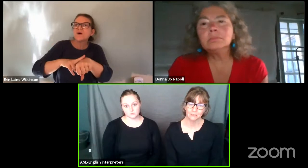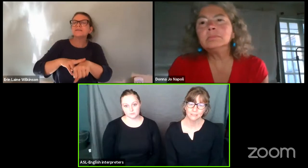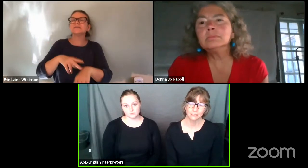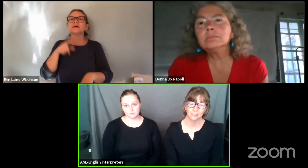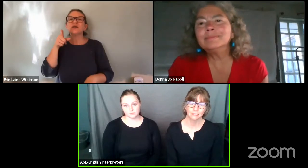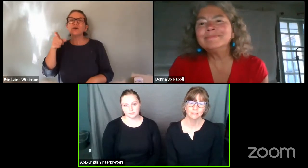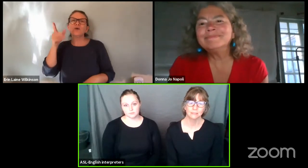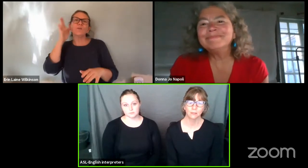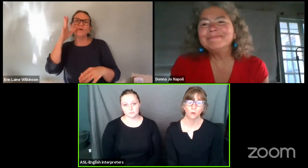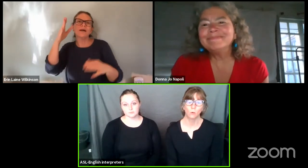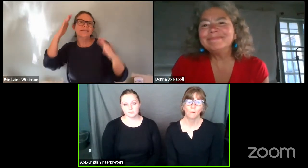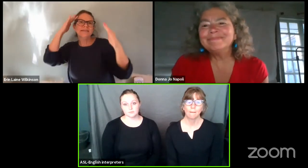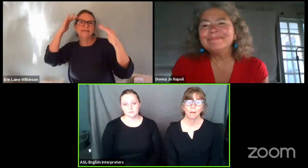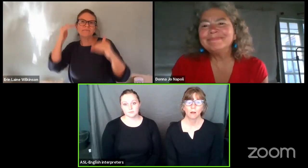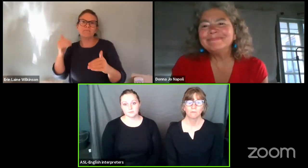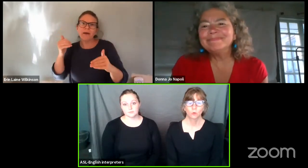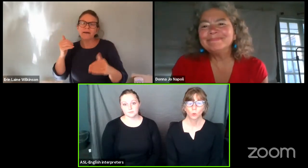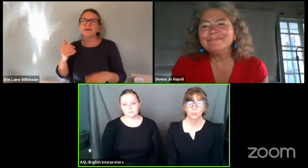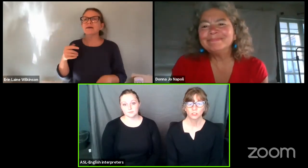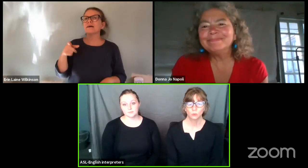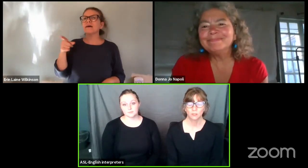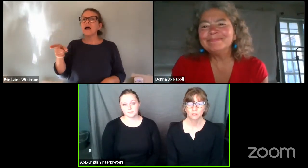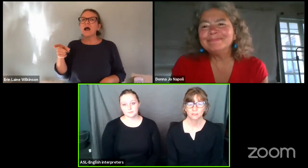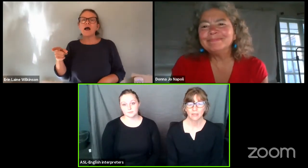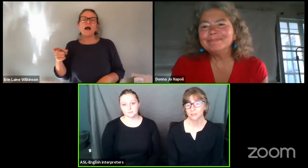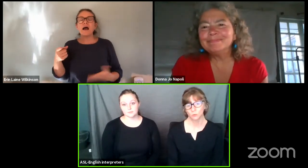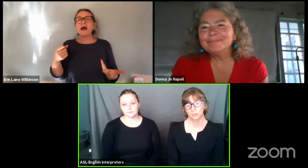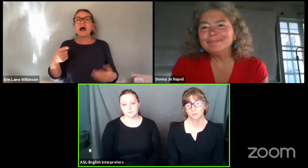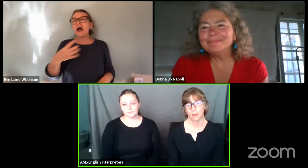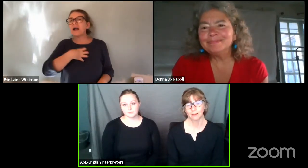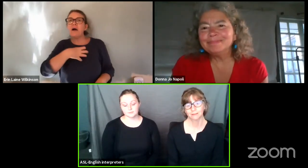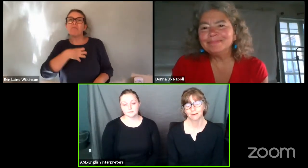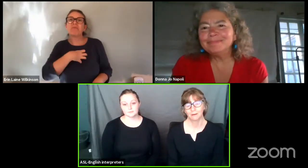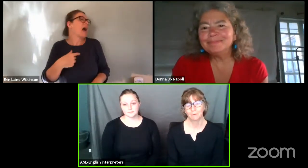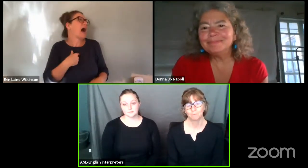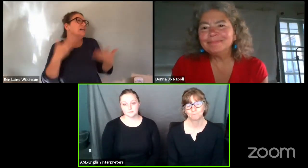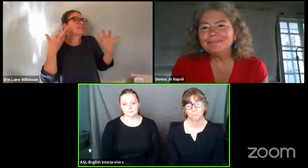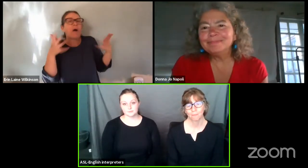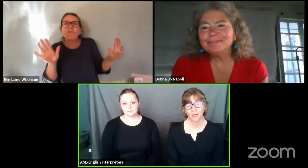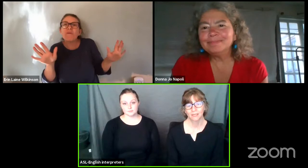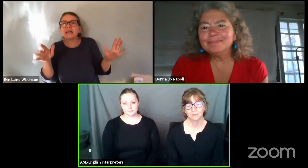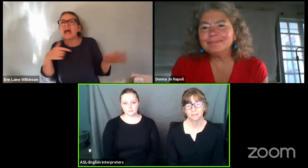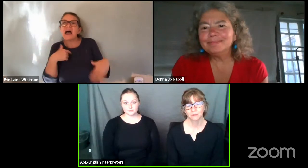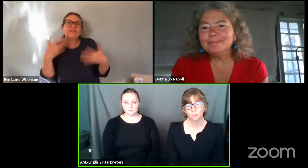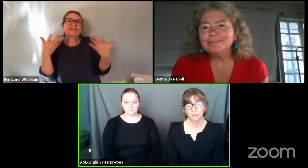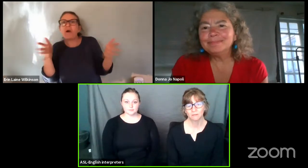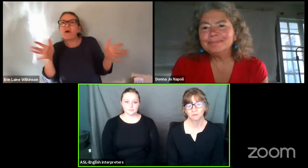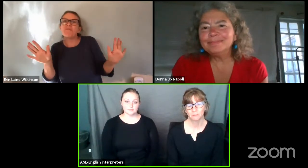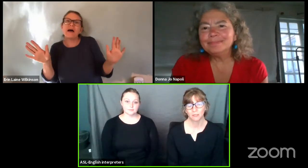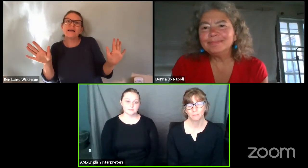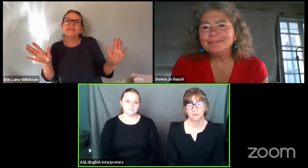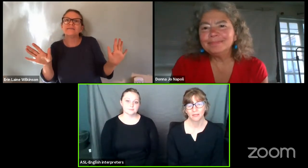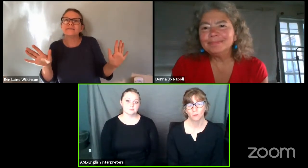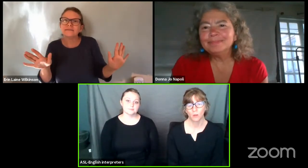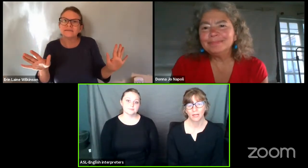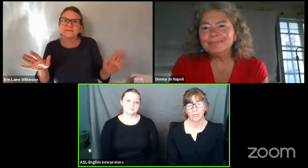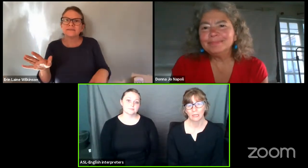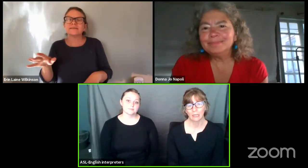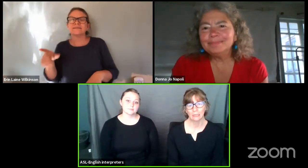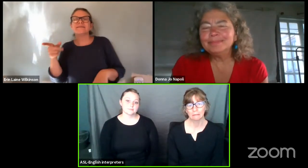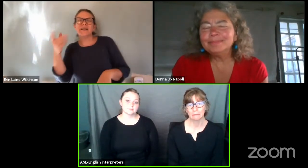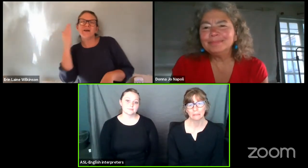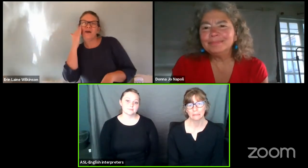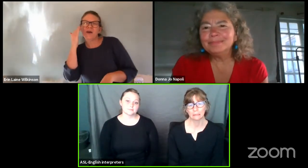my son is 6, and so of course you would, as you would expect, I get this complaint from him of I don't